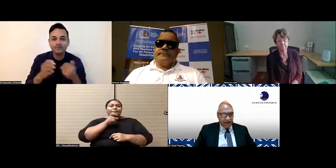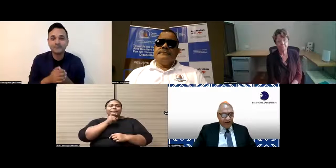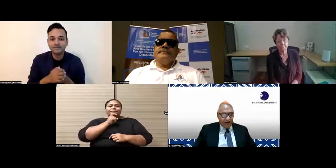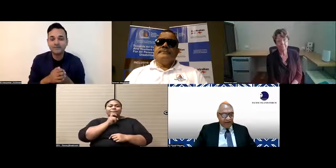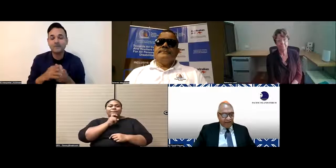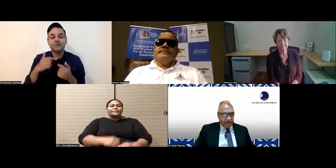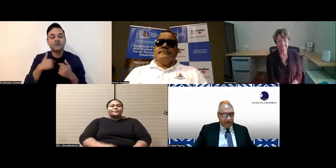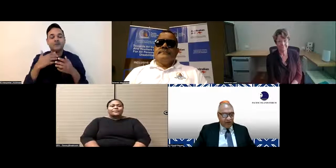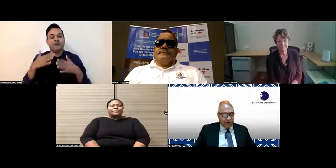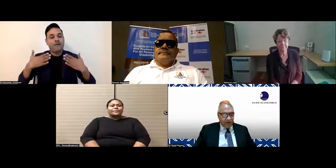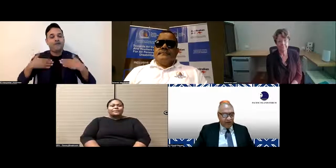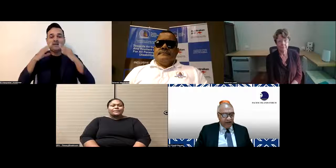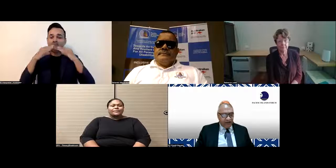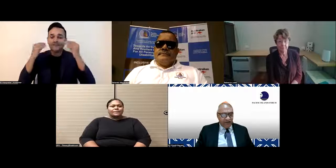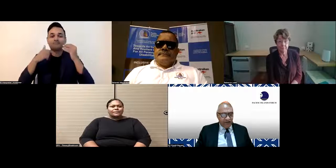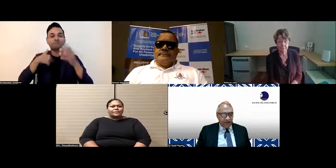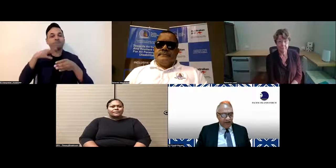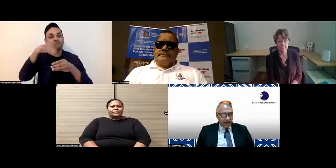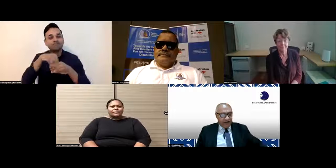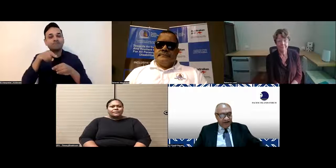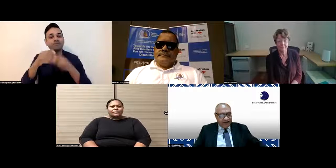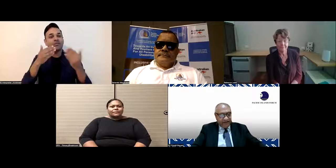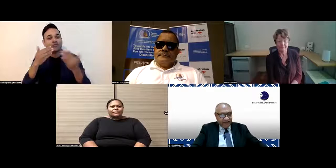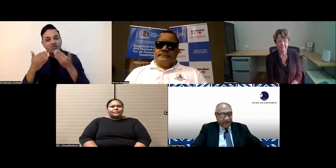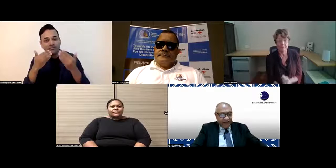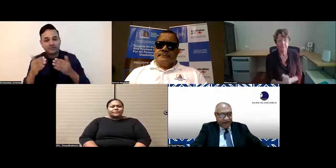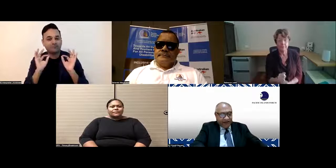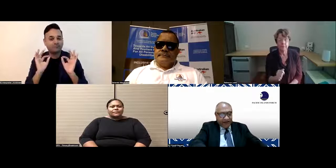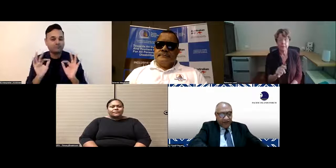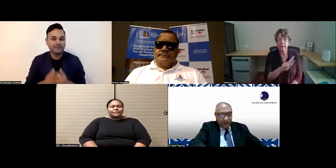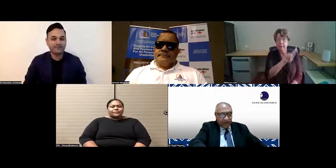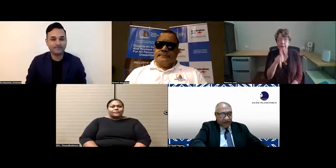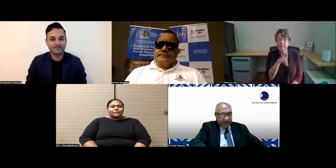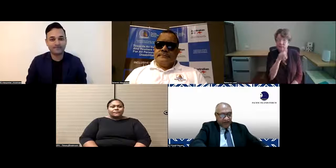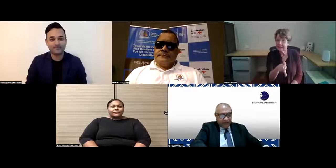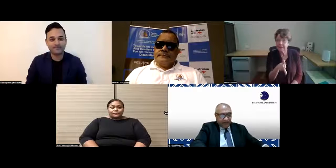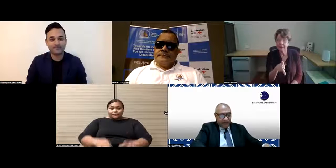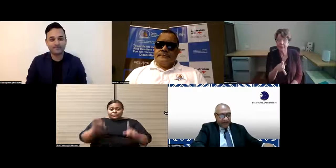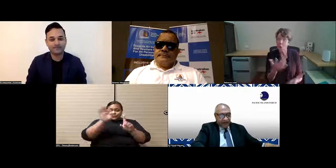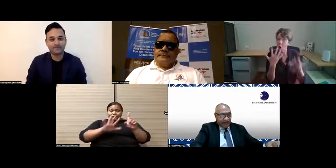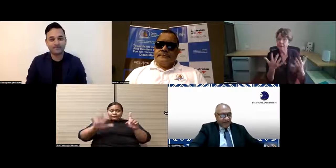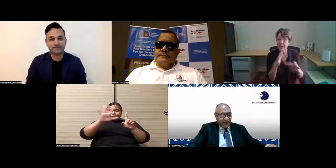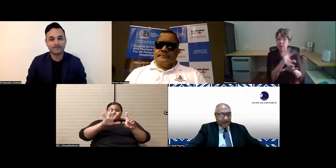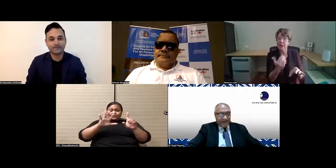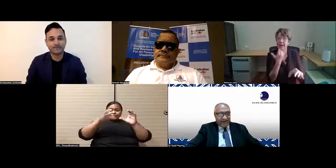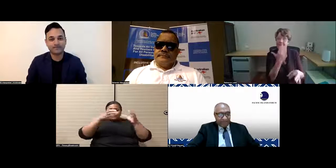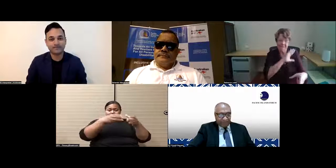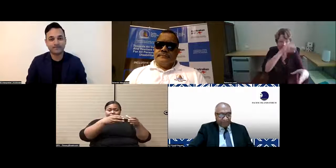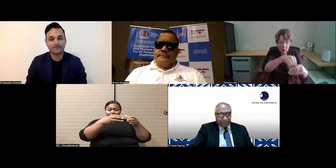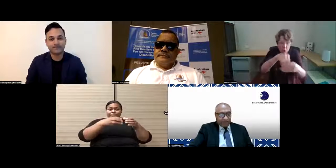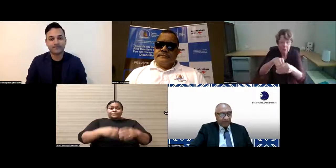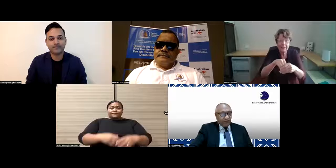Pacific, as you know, is often underrepresented in global disability inclusion discussions